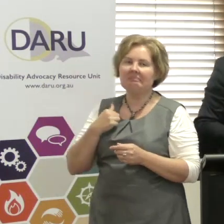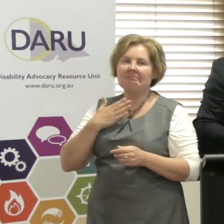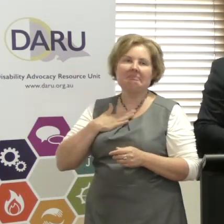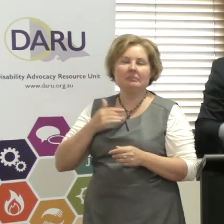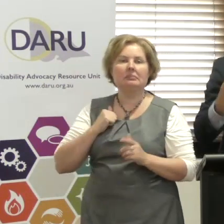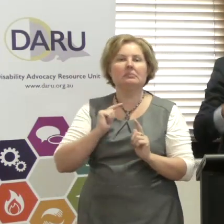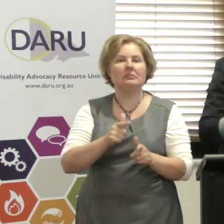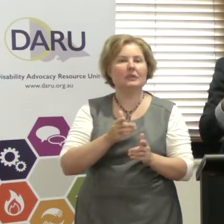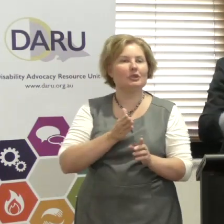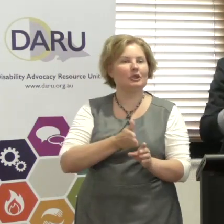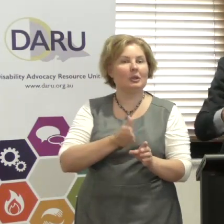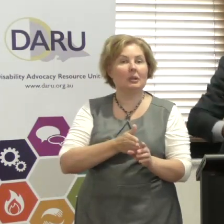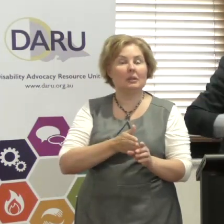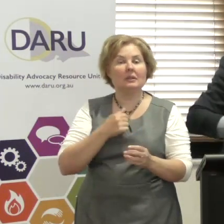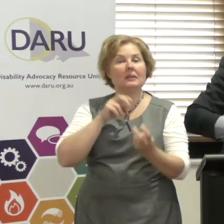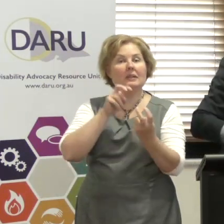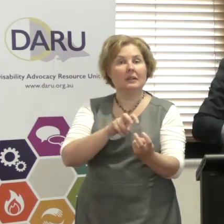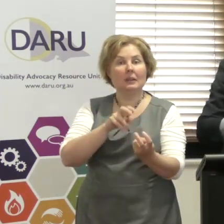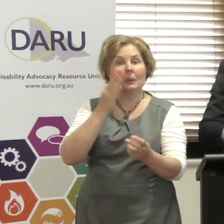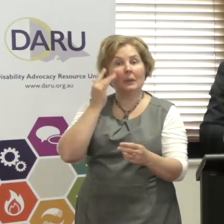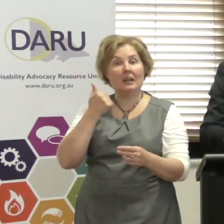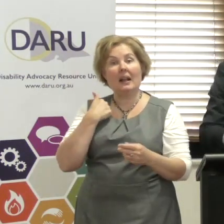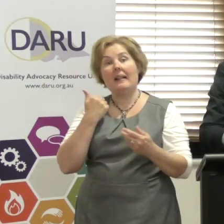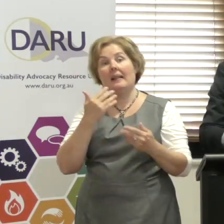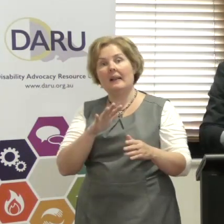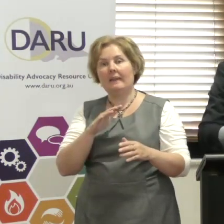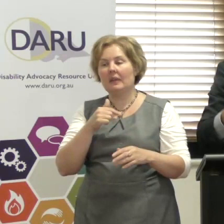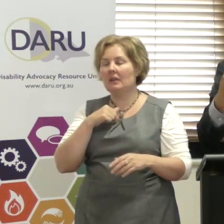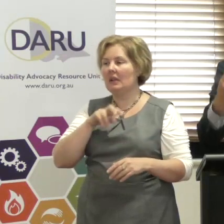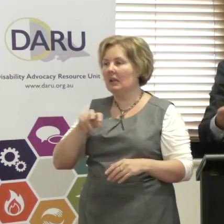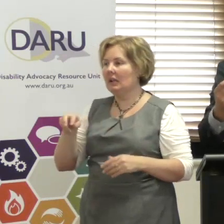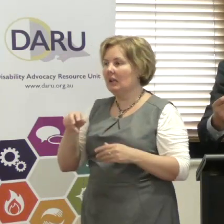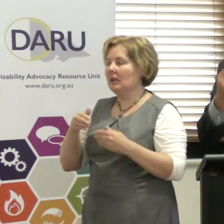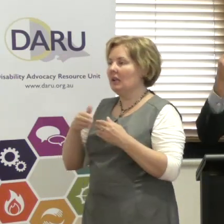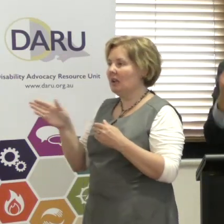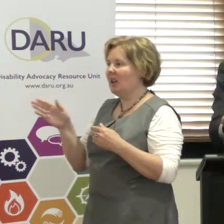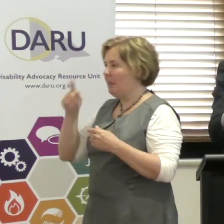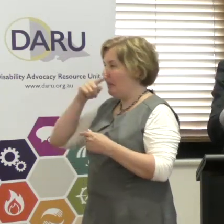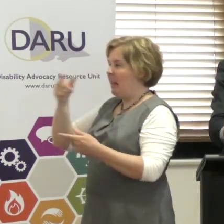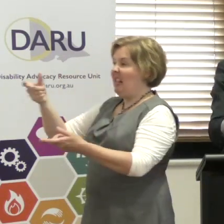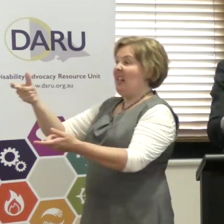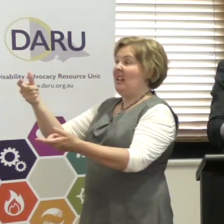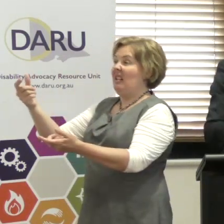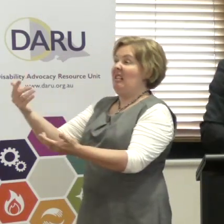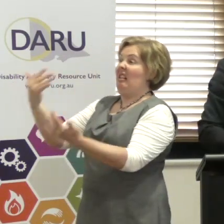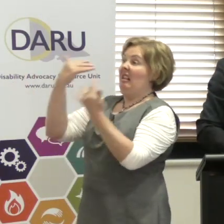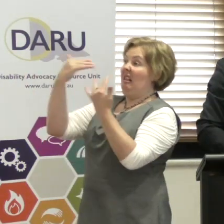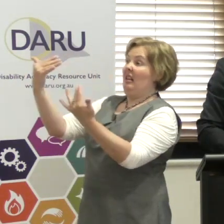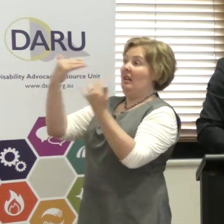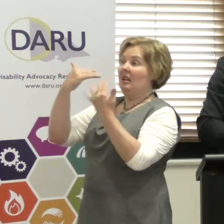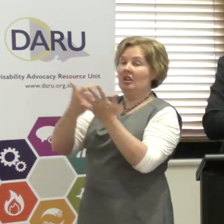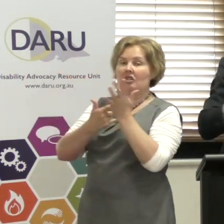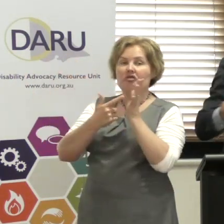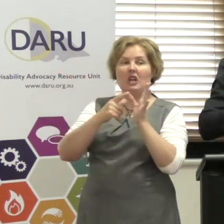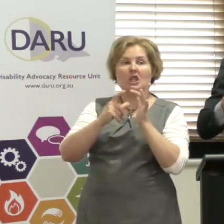room. He said, but the moment I leave, people wind down the window and yell out a racial name at me. So all that thing's been undone straight away.